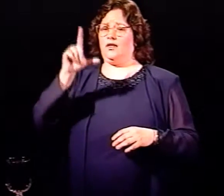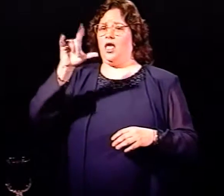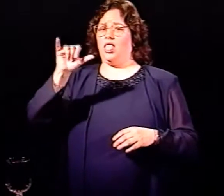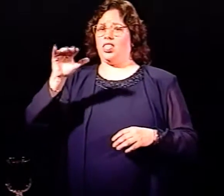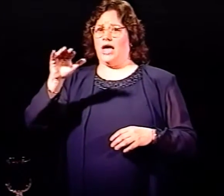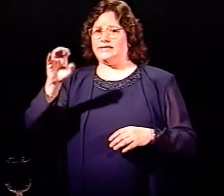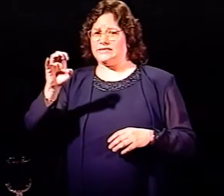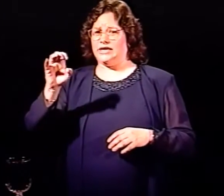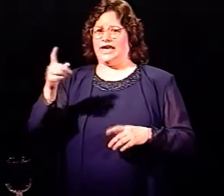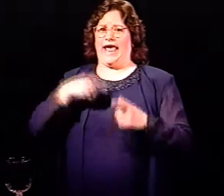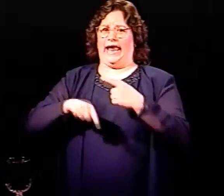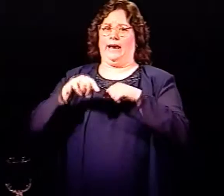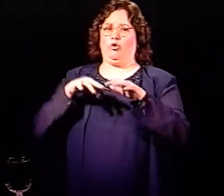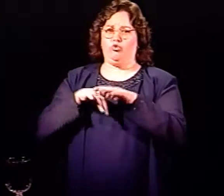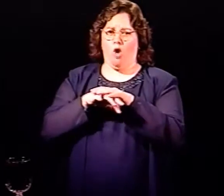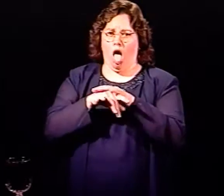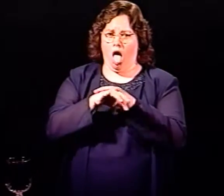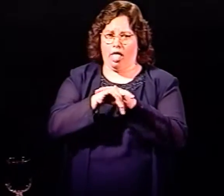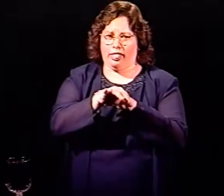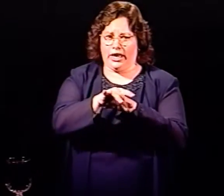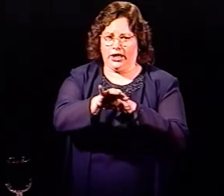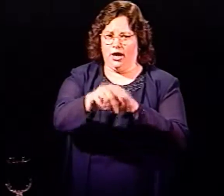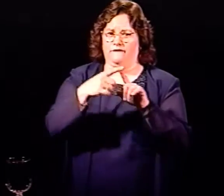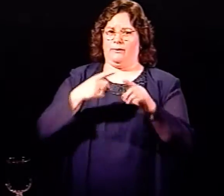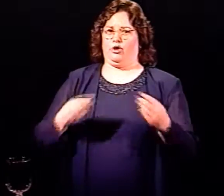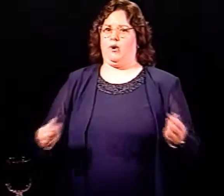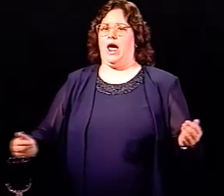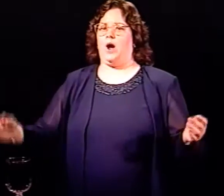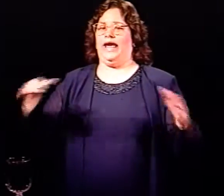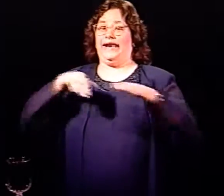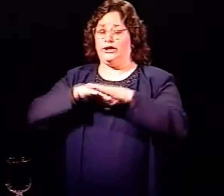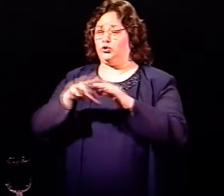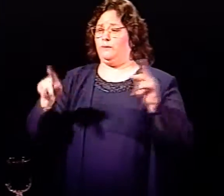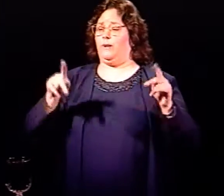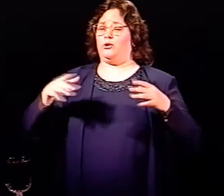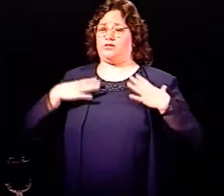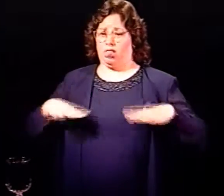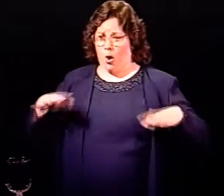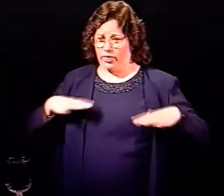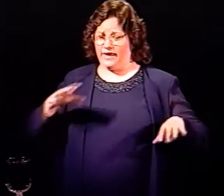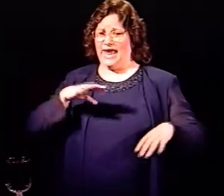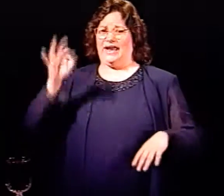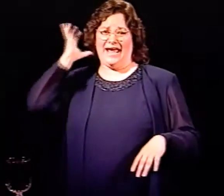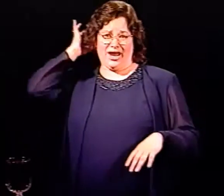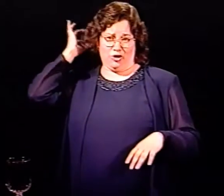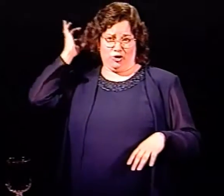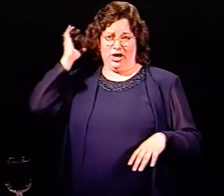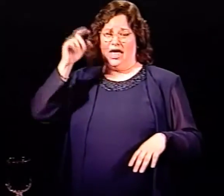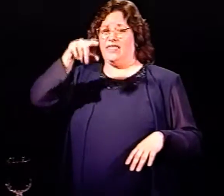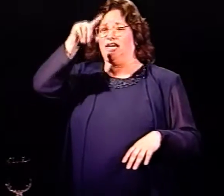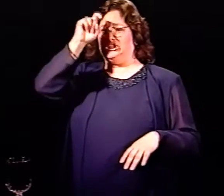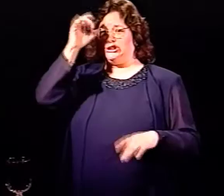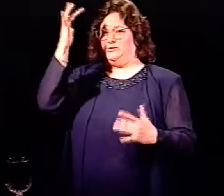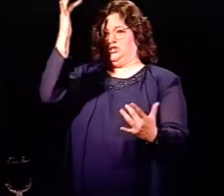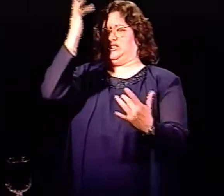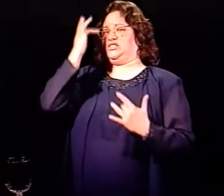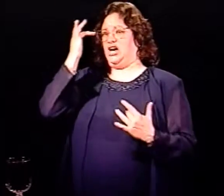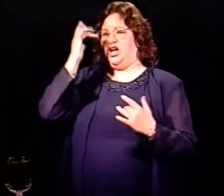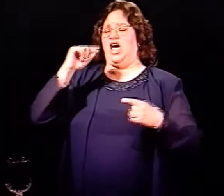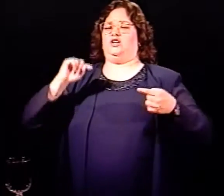Lice. Lice came crawling up from the ground and into people's clothing and hair. The Egyptians were sick and sore